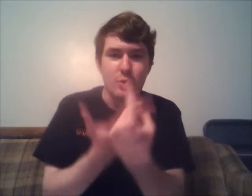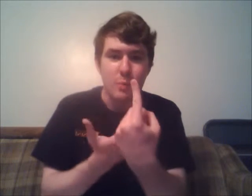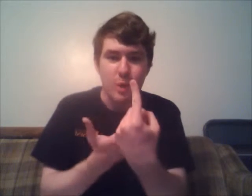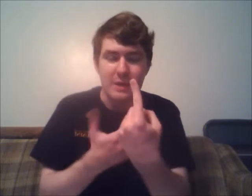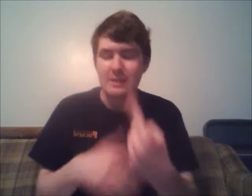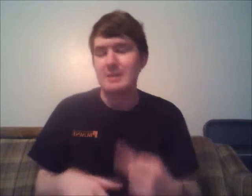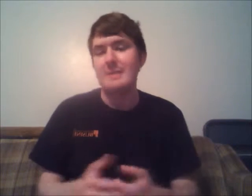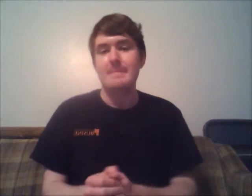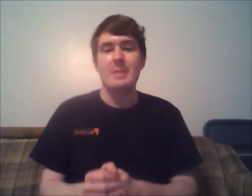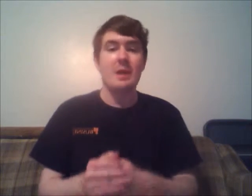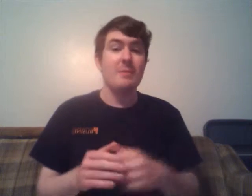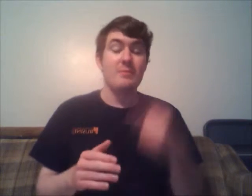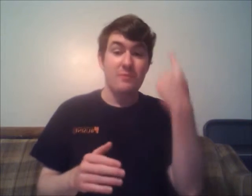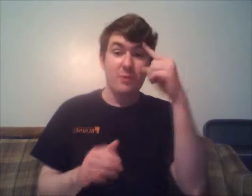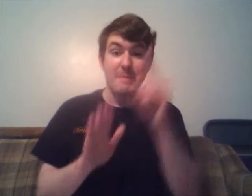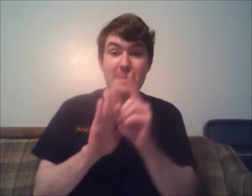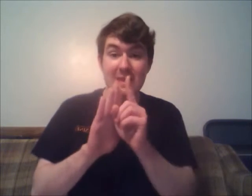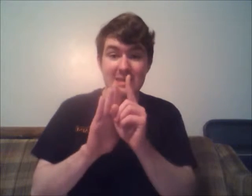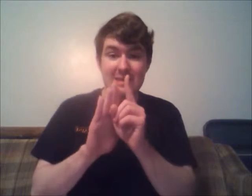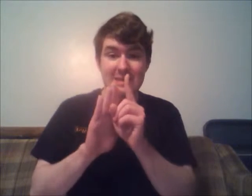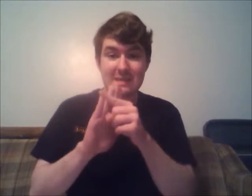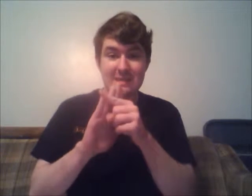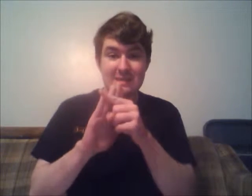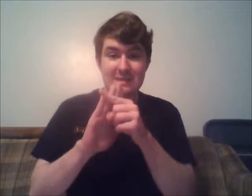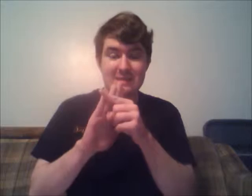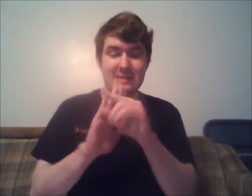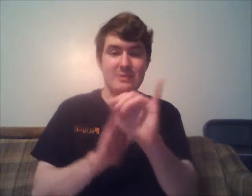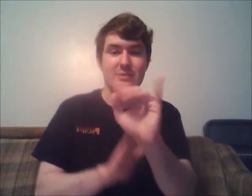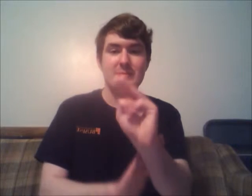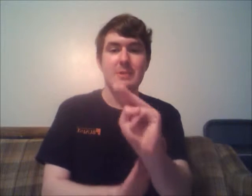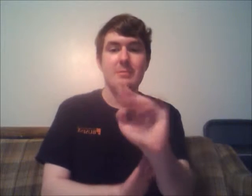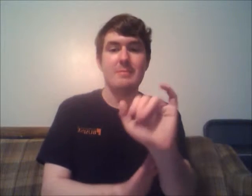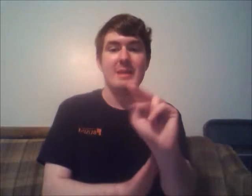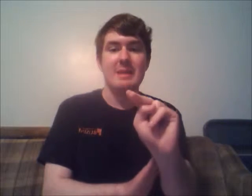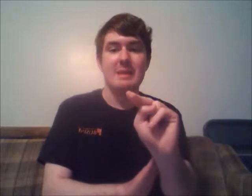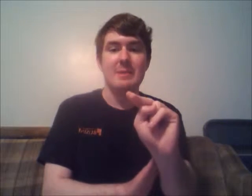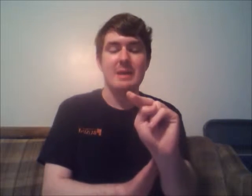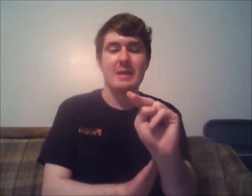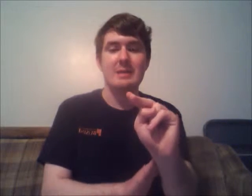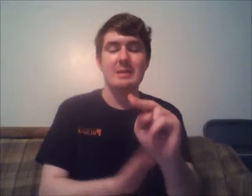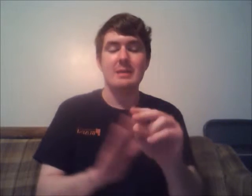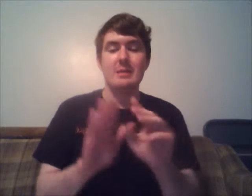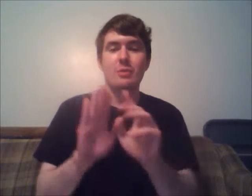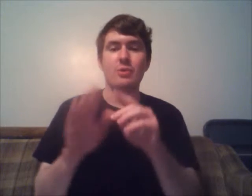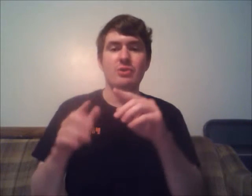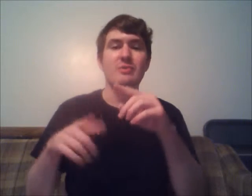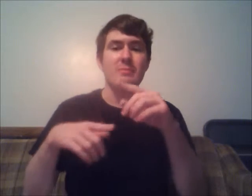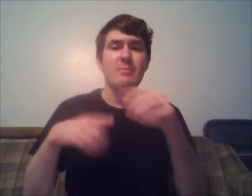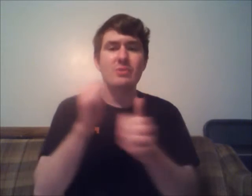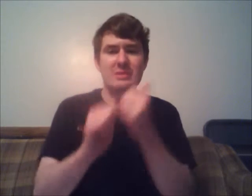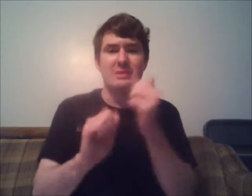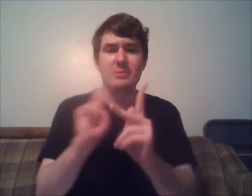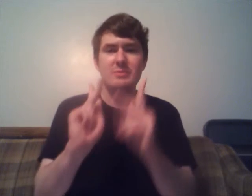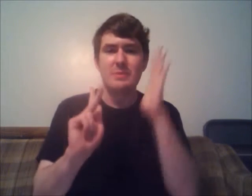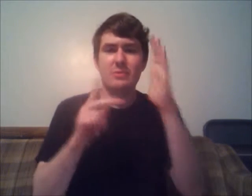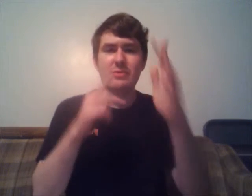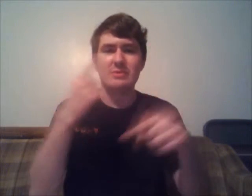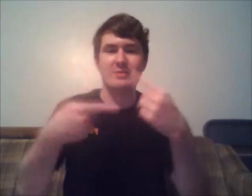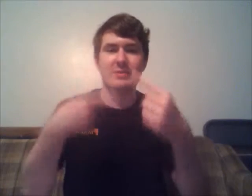1. For minute, you can spell minute, M-I-N, or most people will kind of